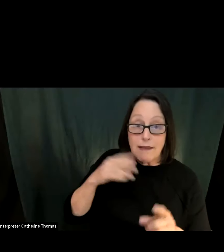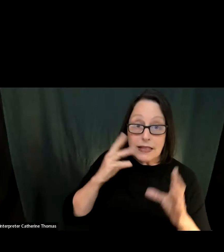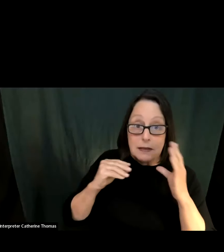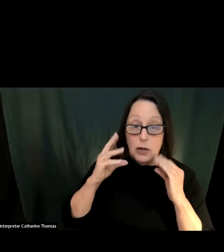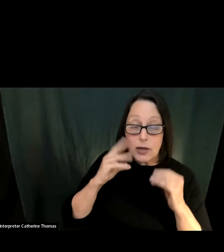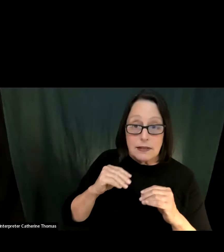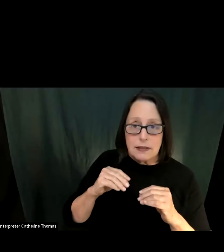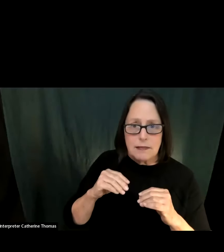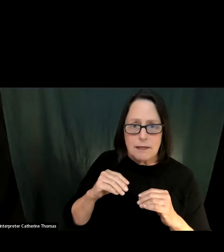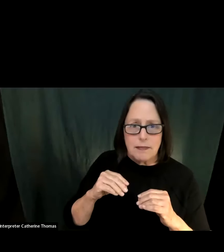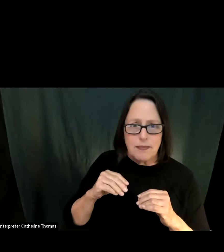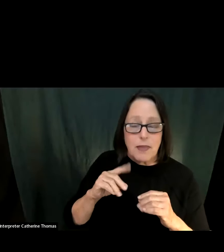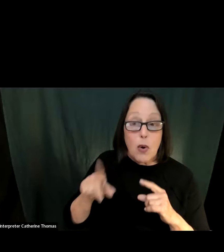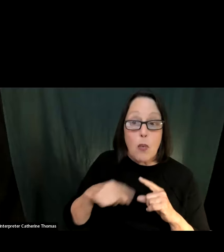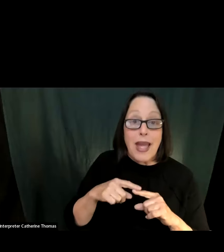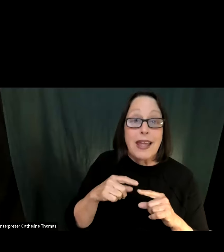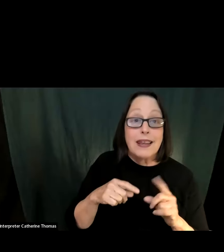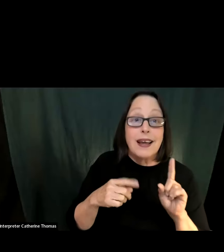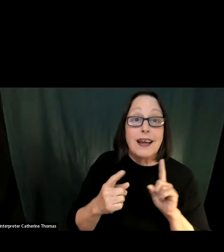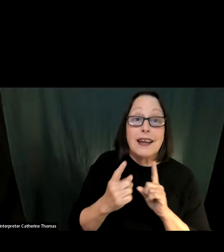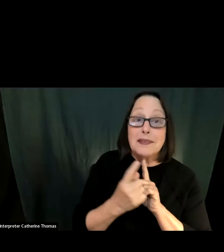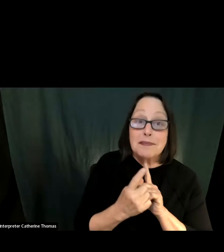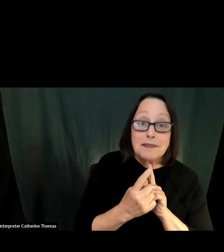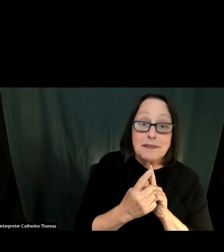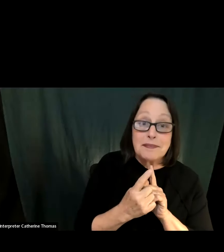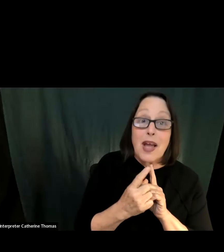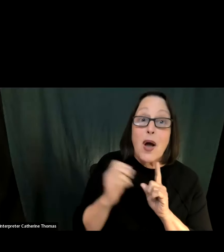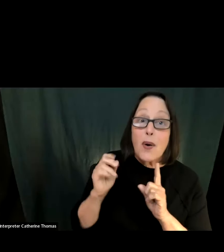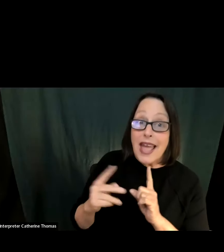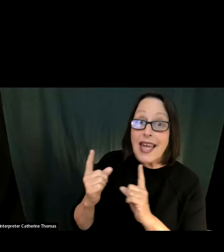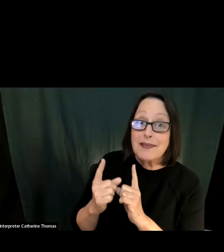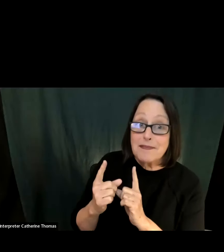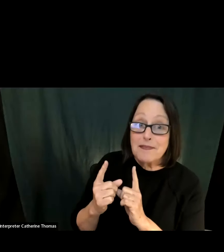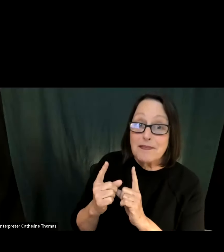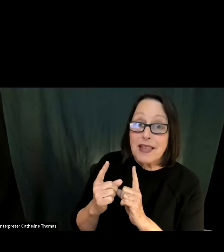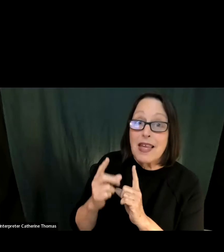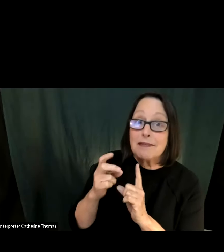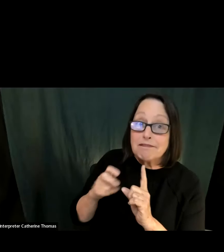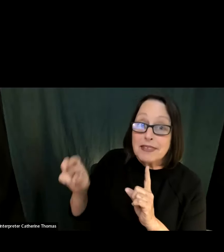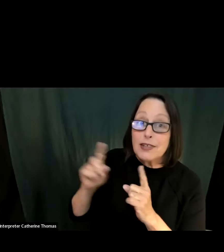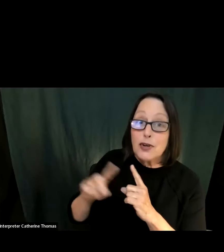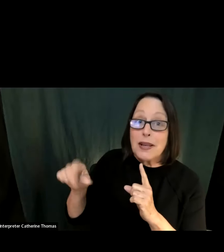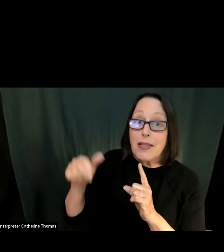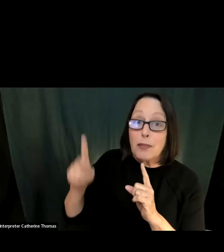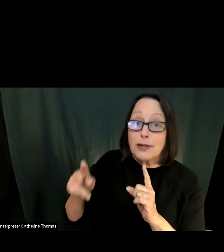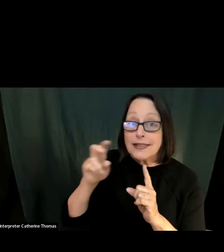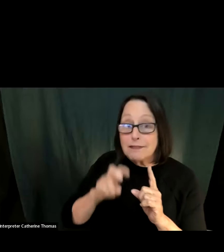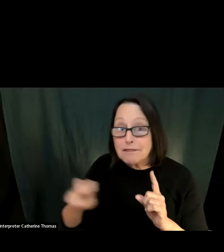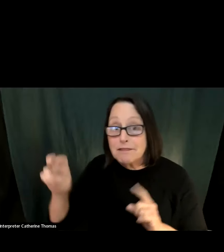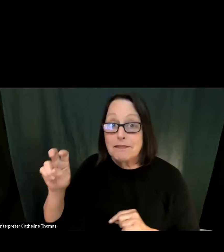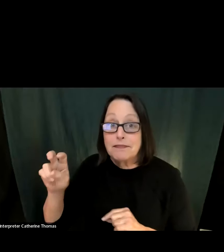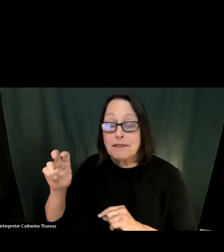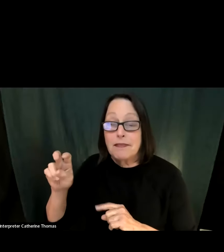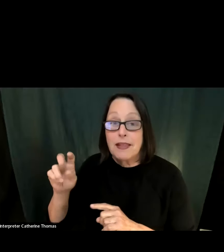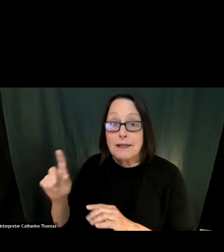What does that handoff look like? Like, how is that happening now in places where this